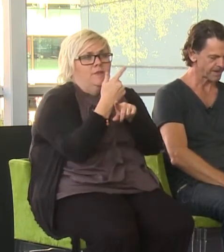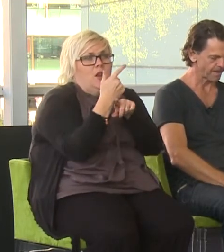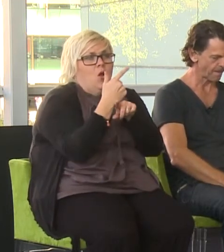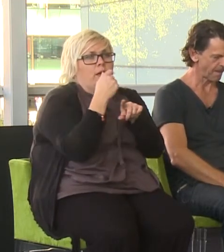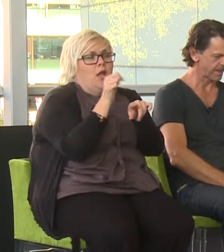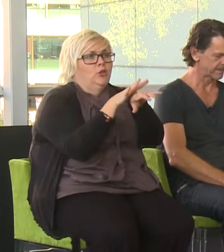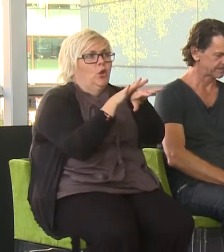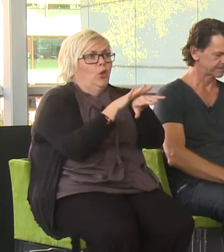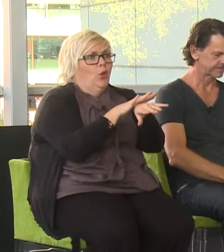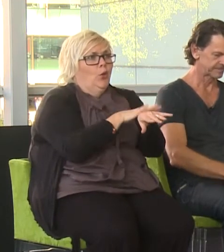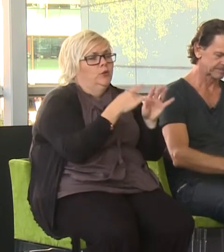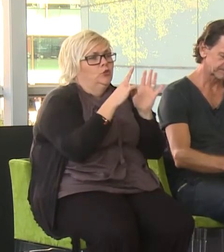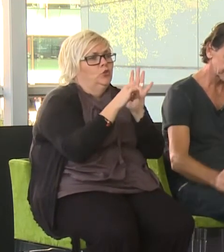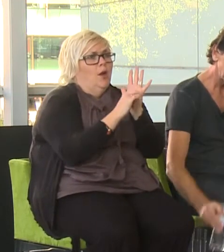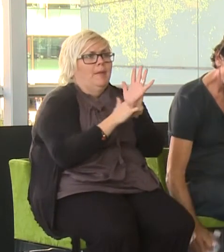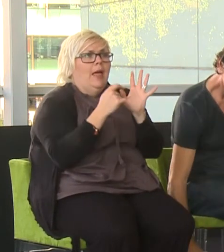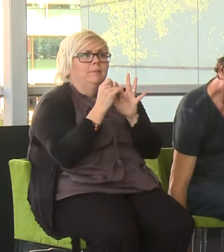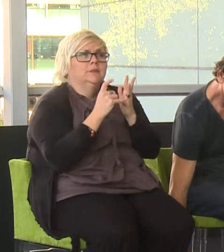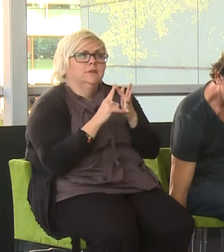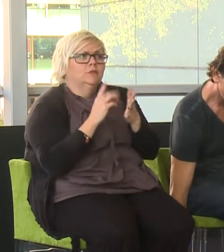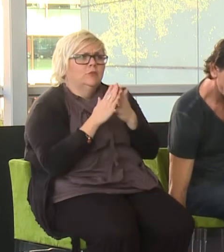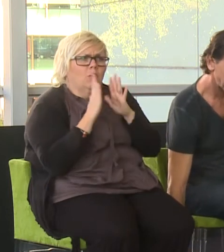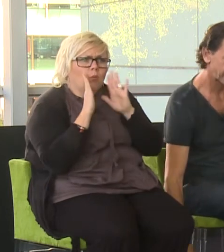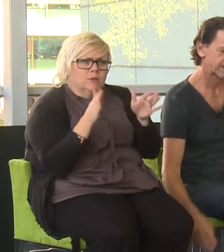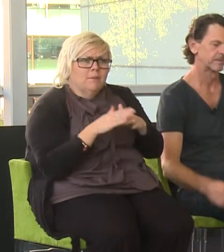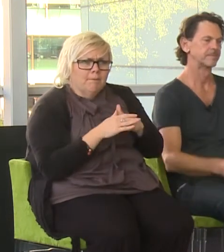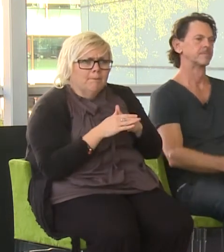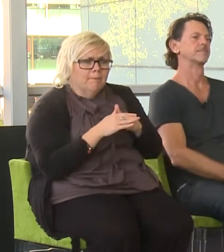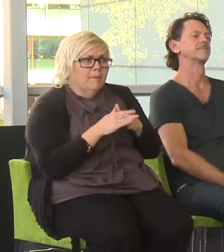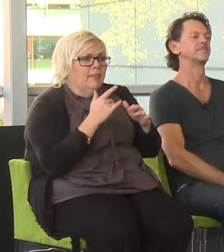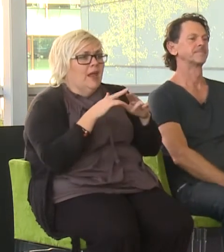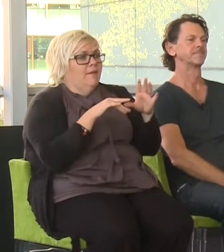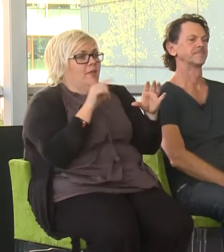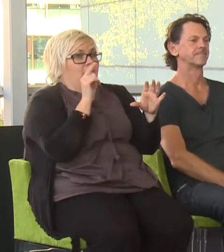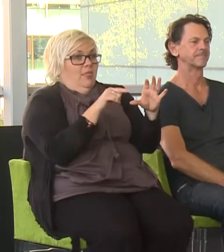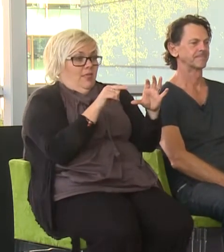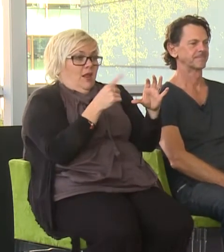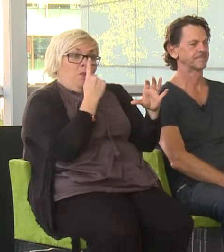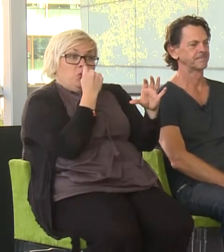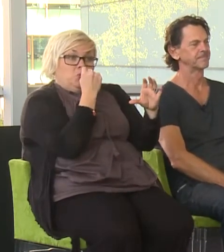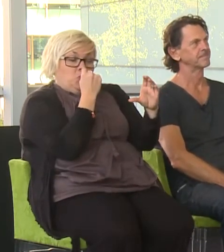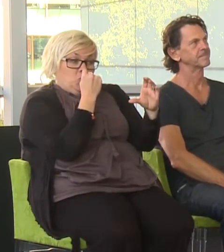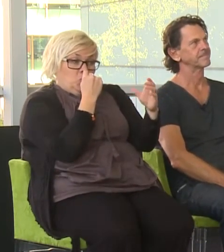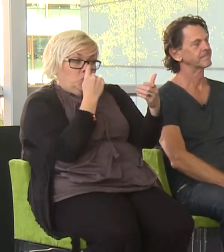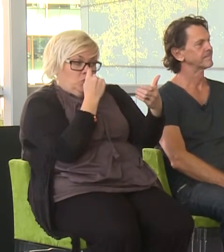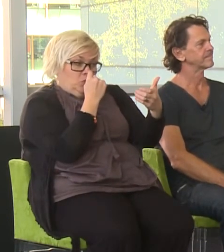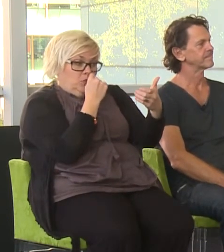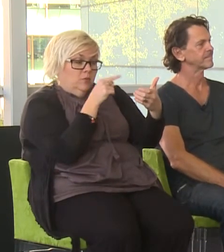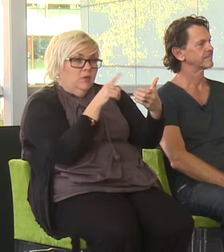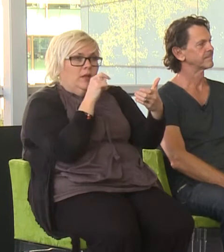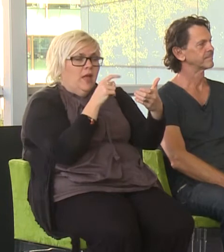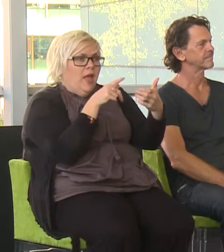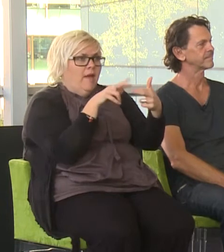motion, time lapse. It's pretty awesome. Well, if you can magnify that capability many times over, you